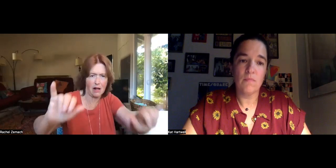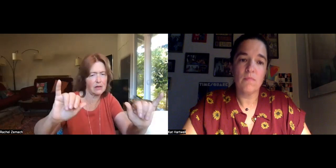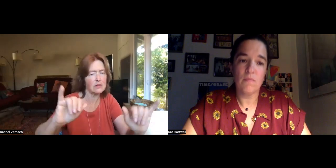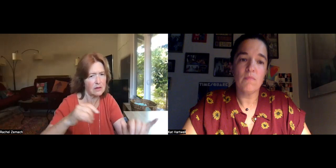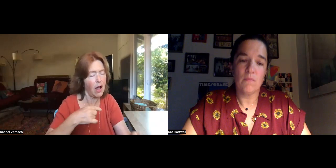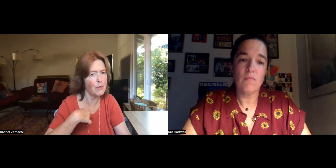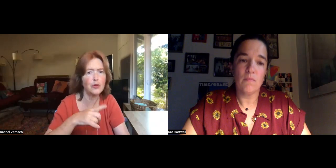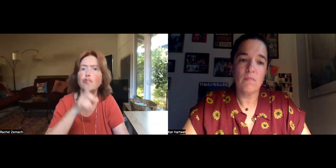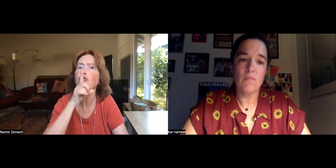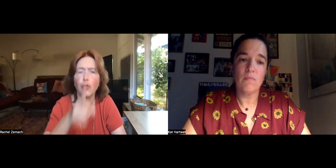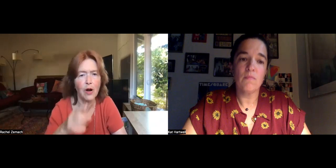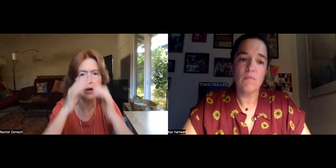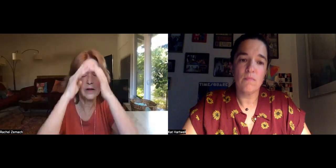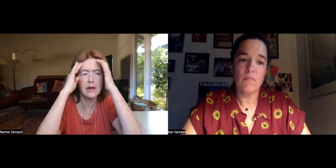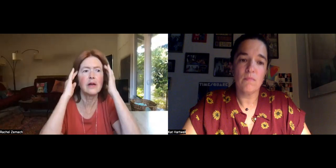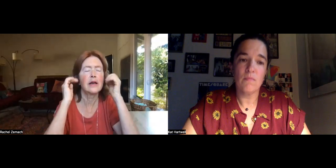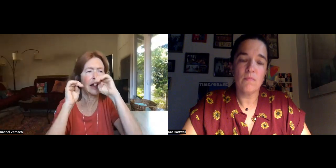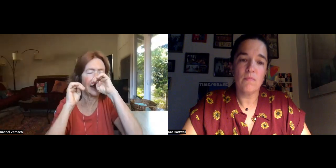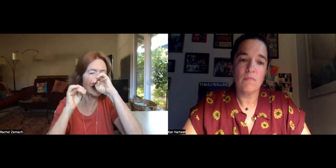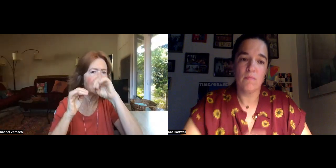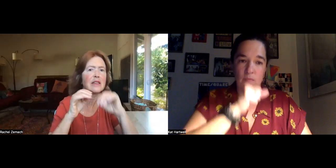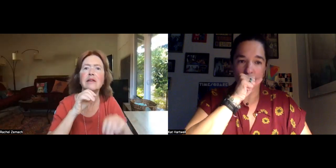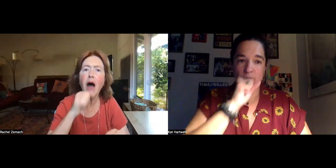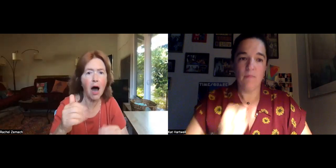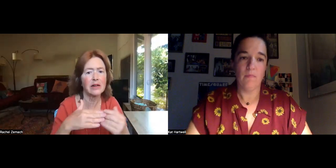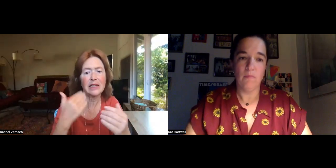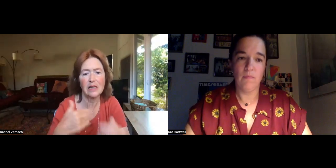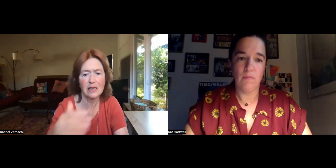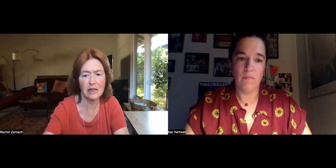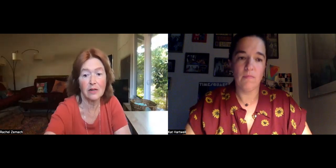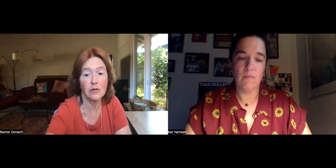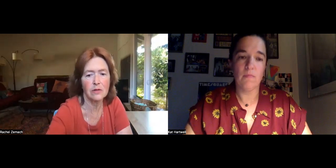death, sure, it's not easy.